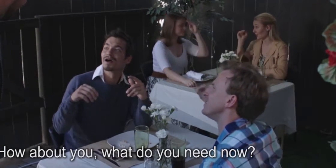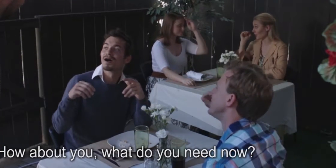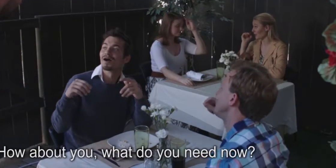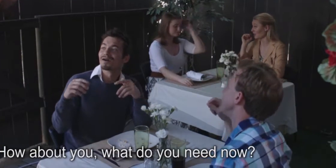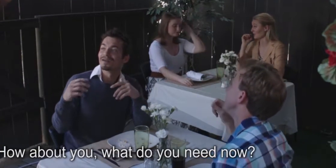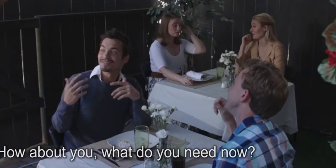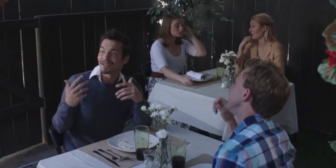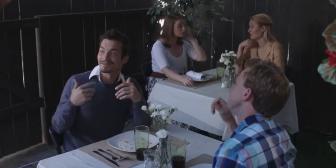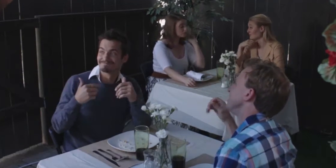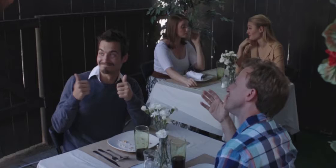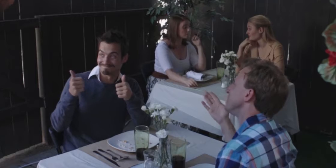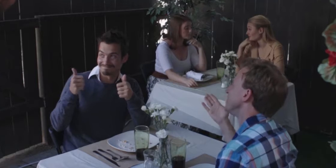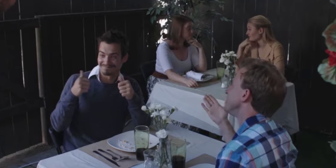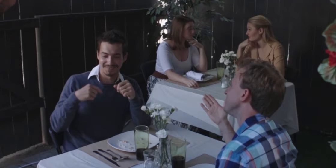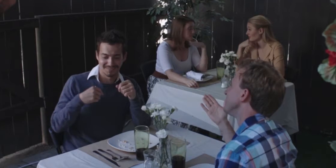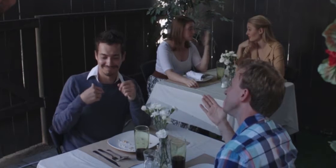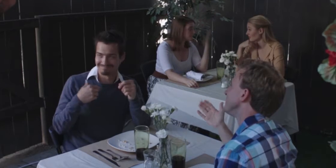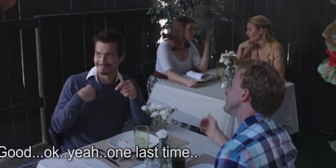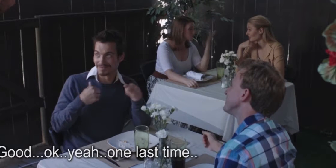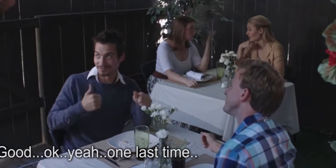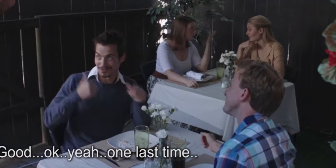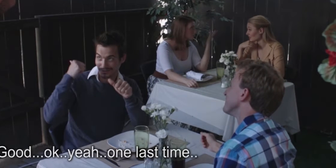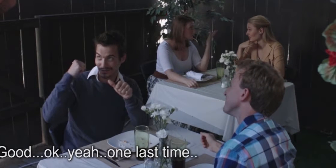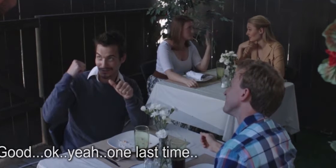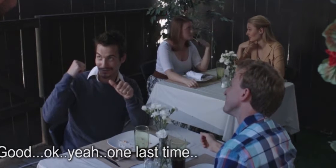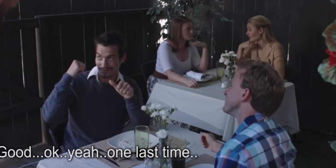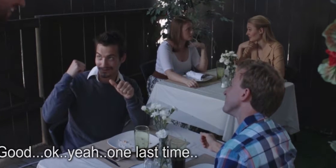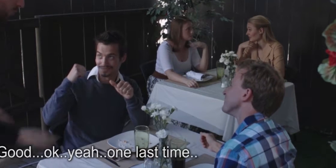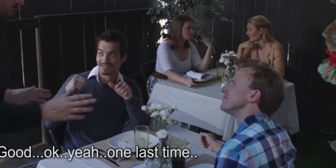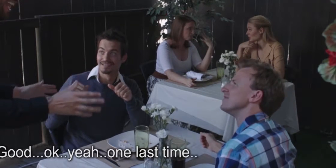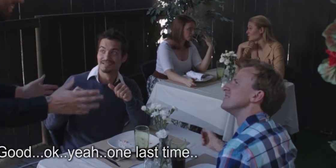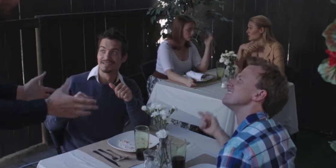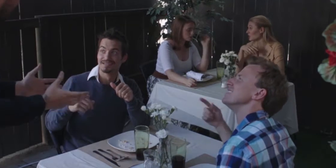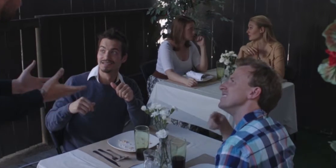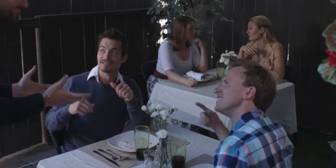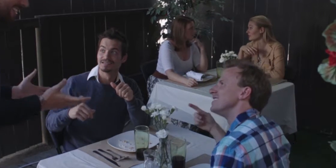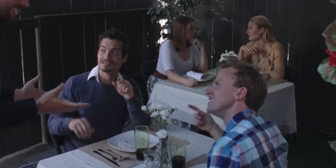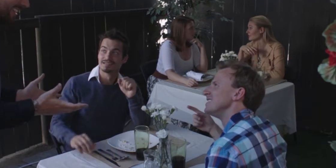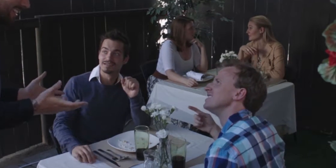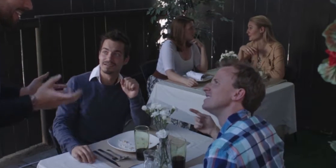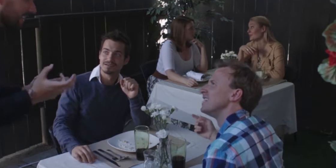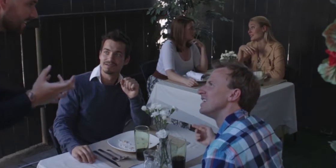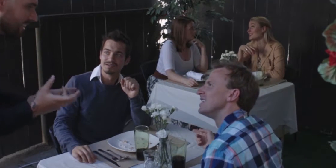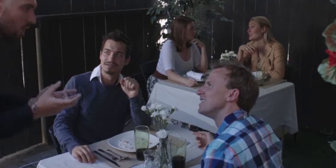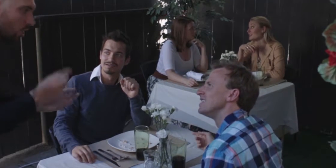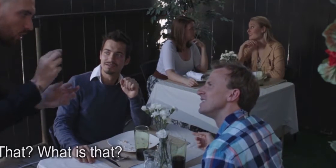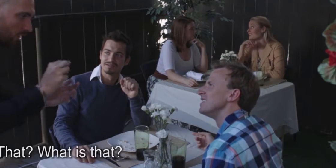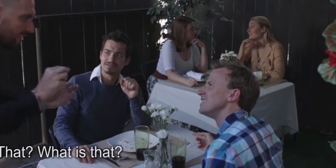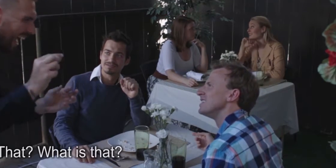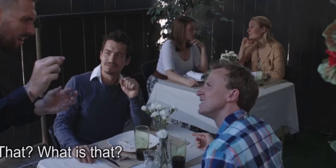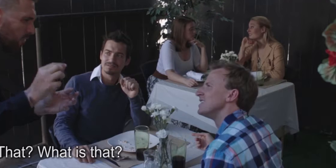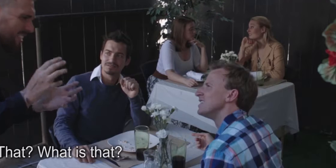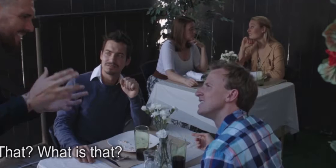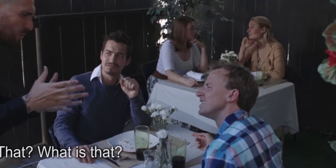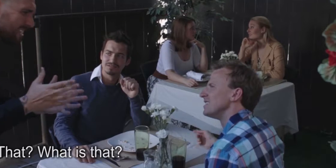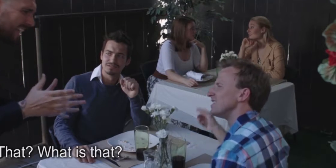What do you need? Good? Okay? Yeah? One last time, just... You really should. That? What is... what is that?